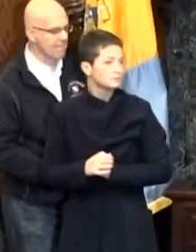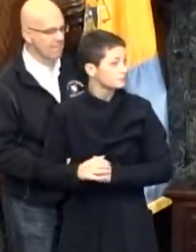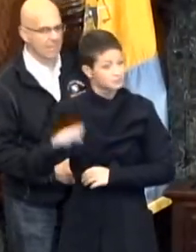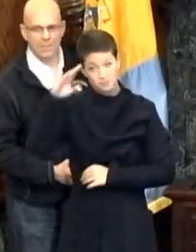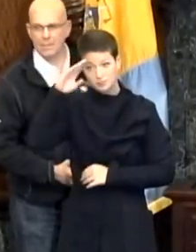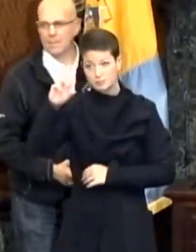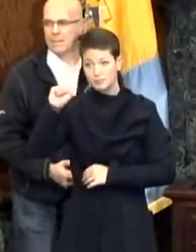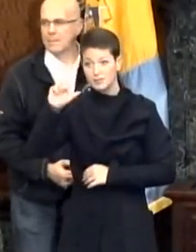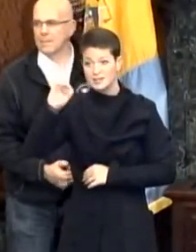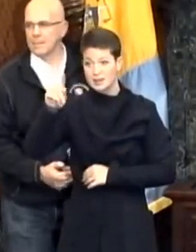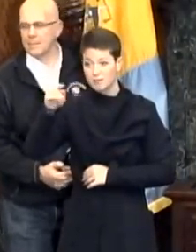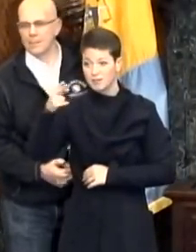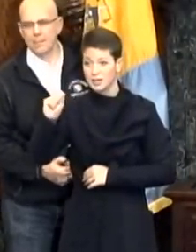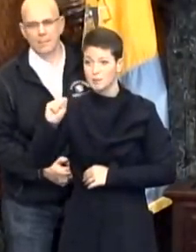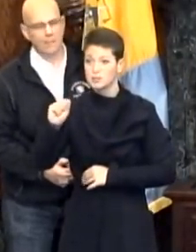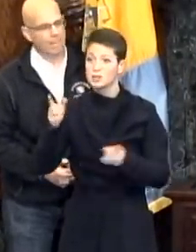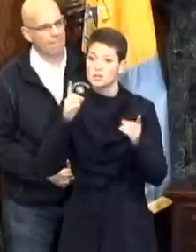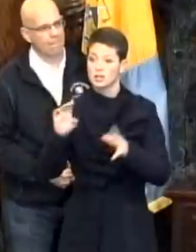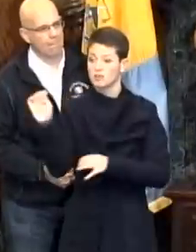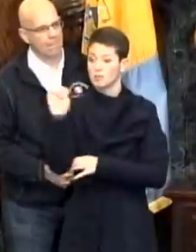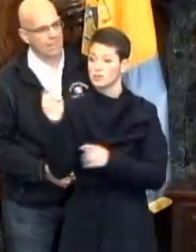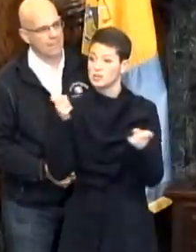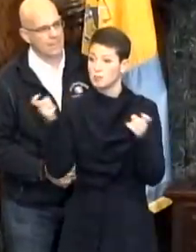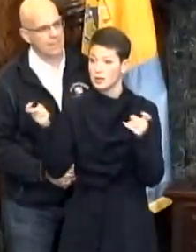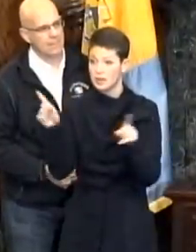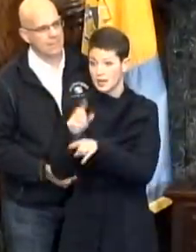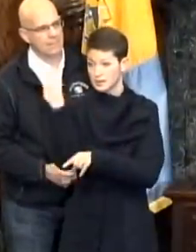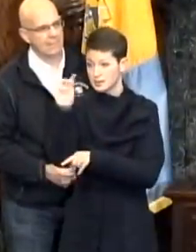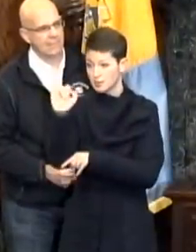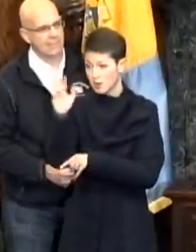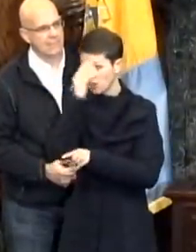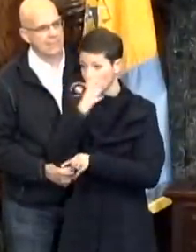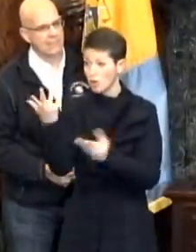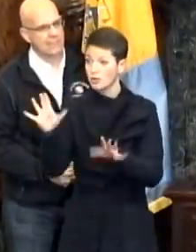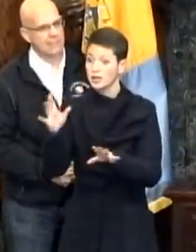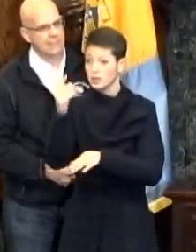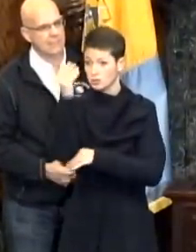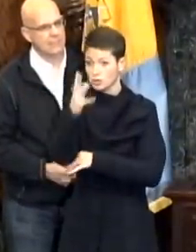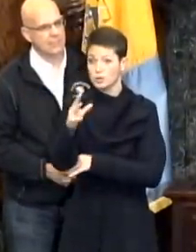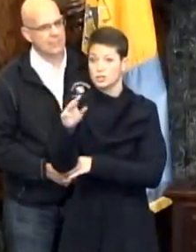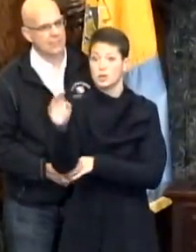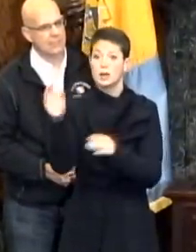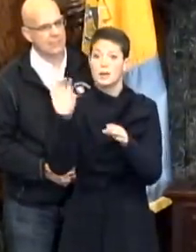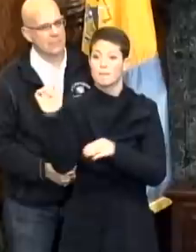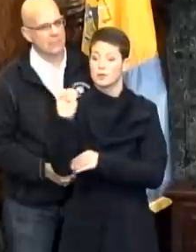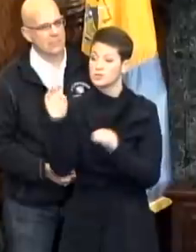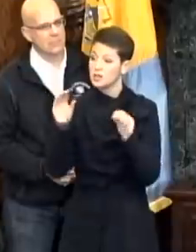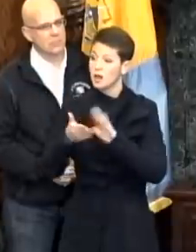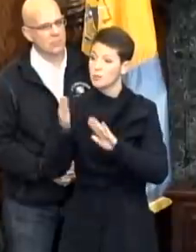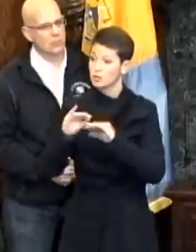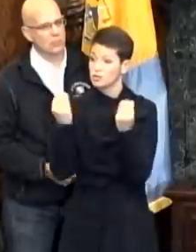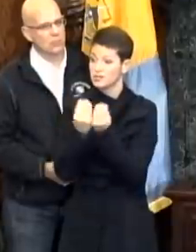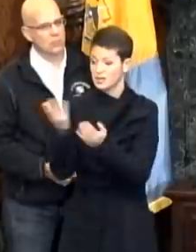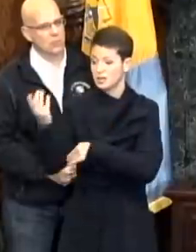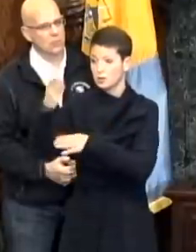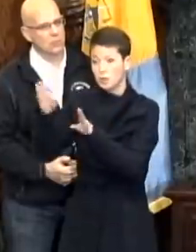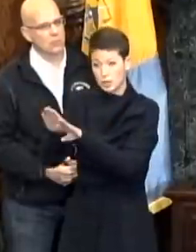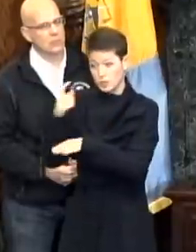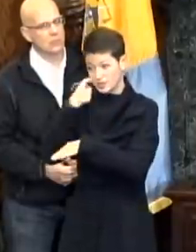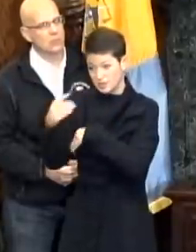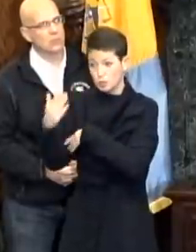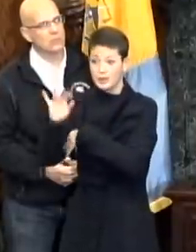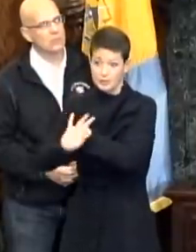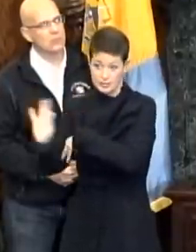Hi, Sam Phillips, Director of Emergency Management. As the mayor mentioned, we deactivated the city's Emergency Operations Center at 9 a.m.